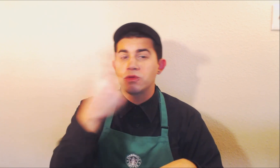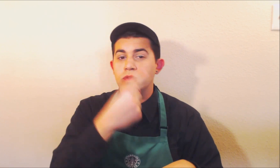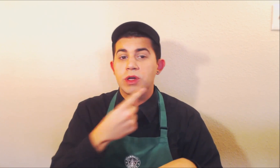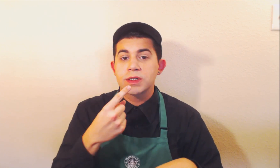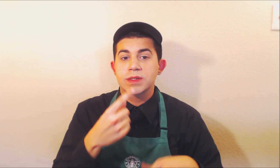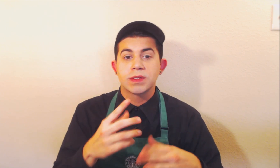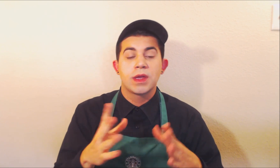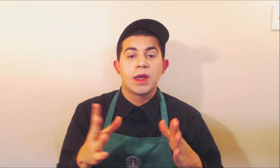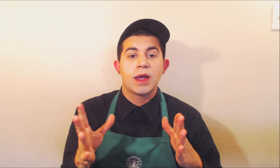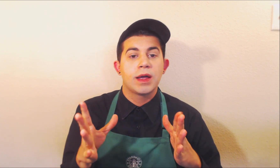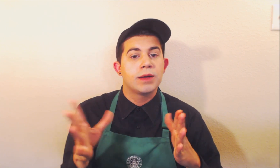their looks.